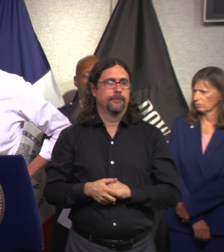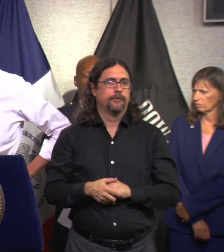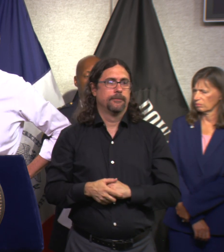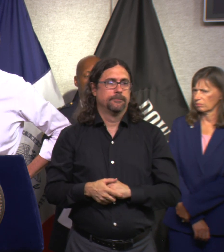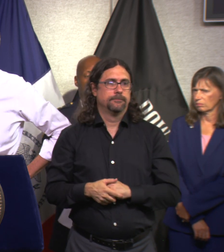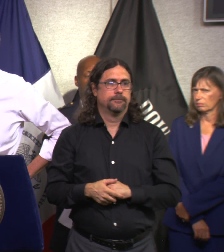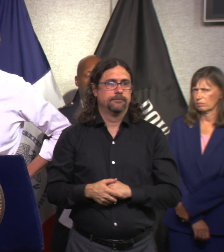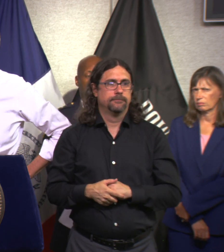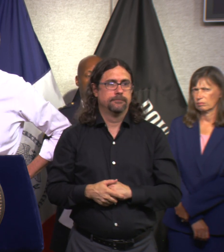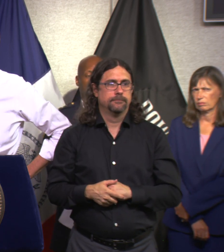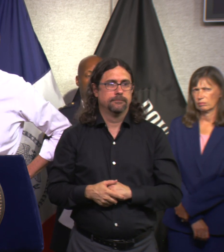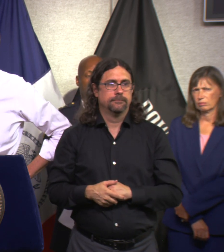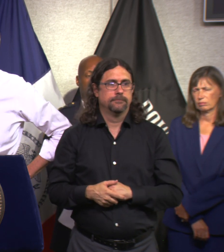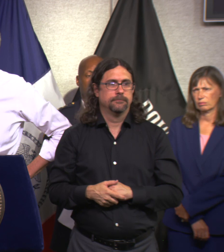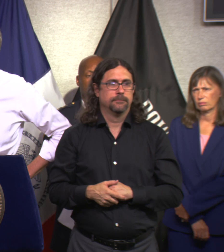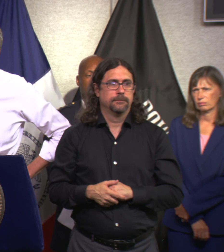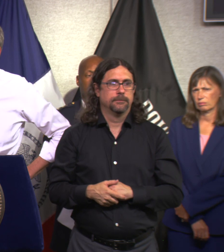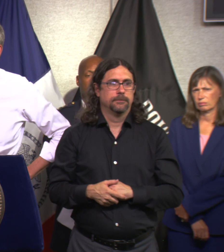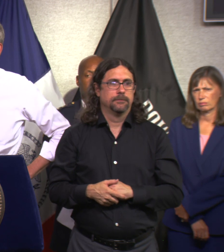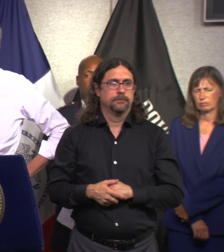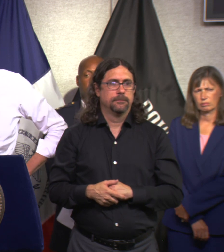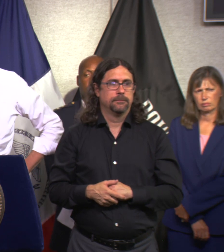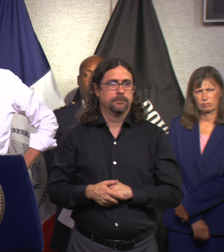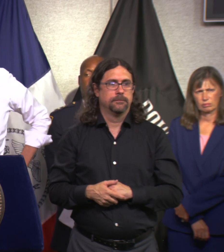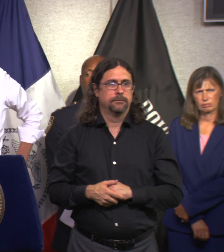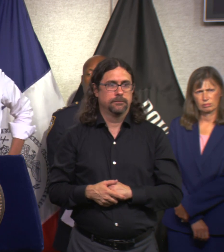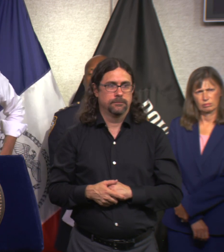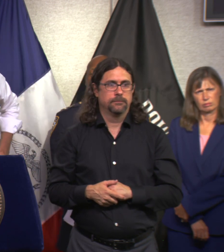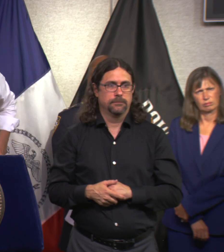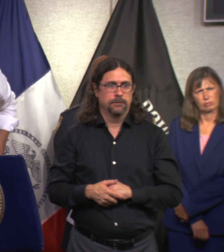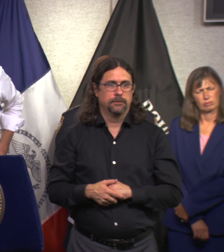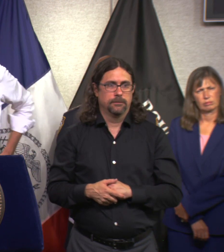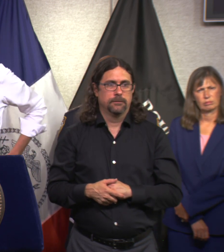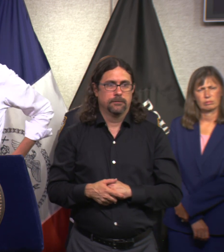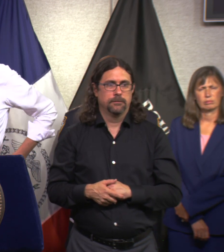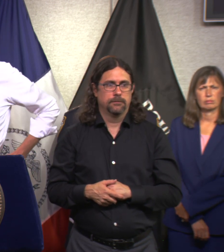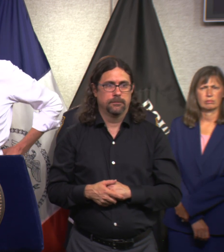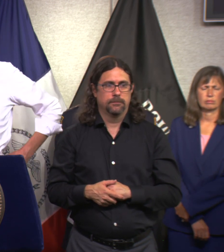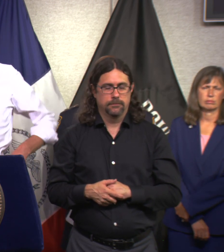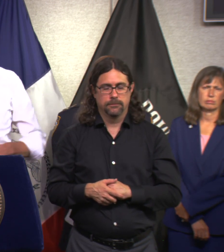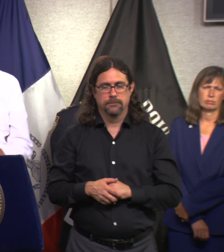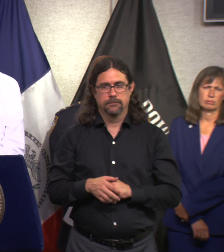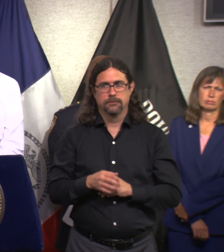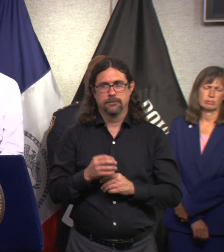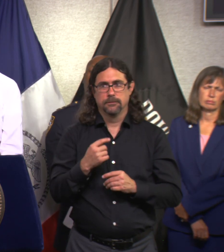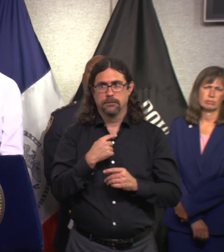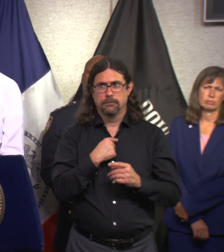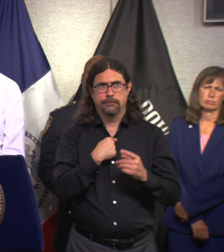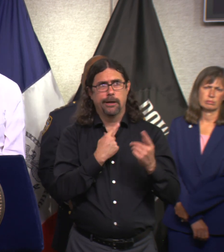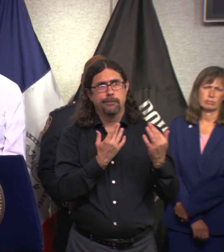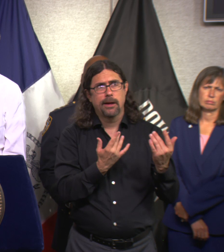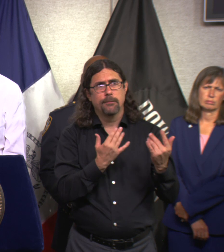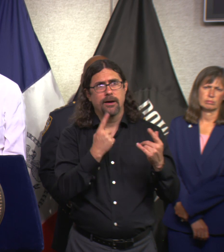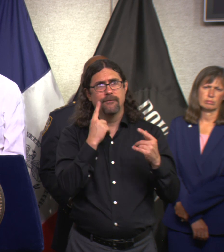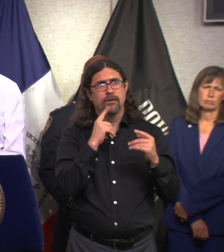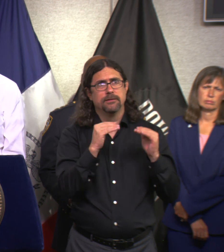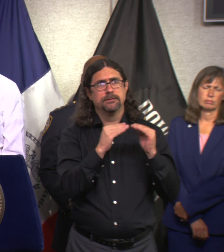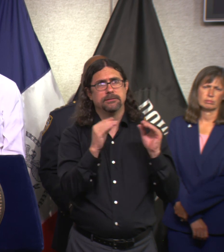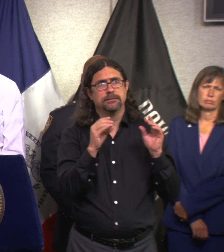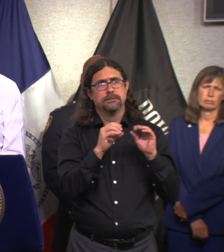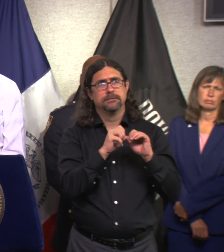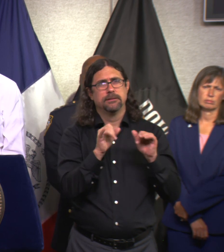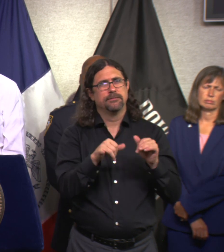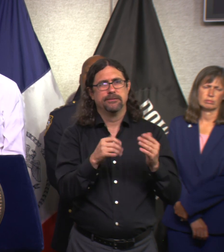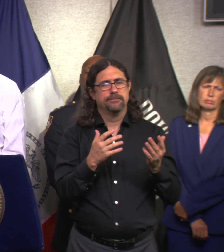Justice Department again, we're not waiting on them. Yes. Mr. Mayor, at a press conference yesterday to announce the expansion of City Bike, the